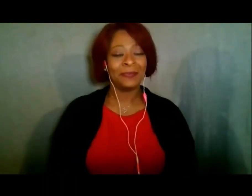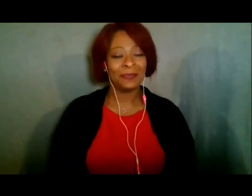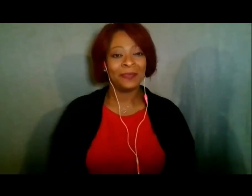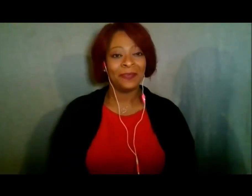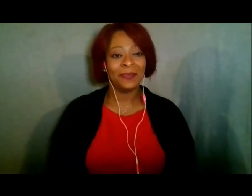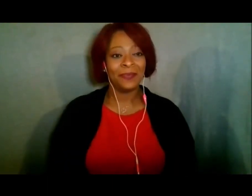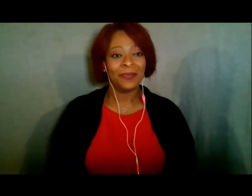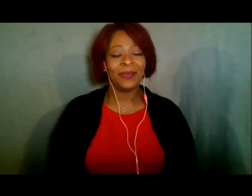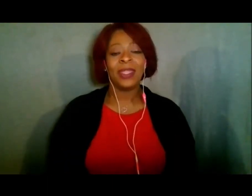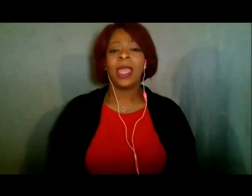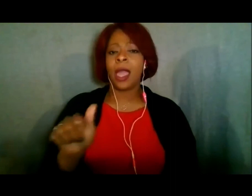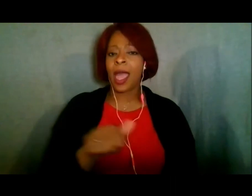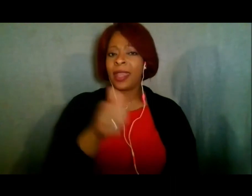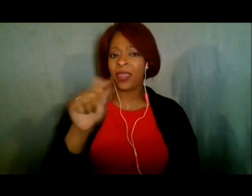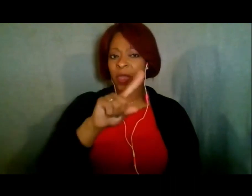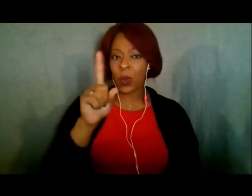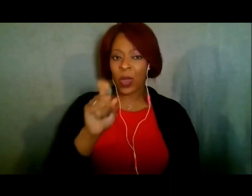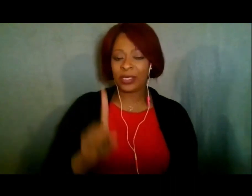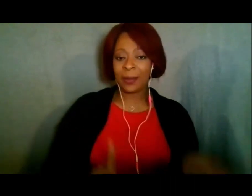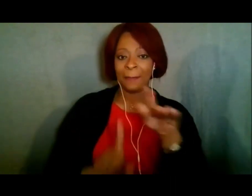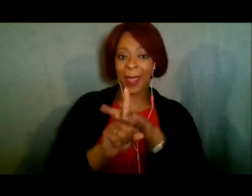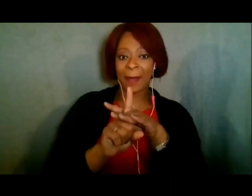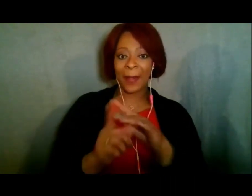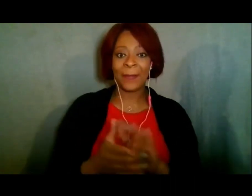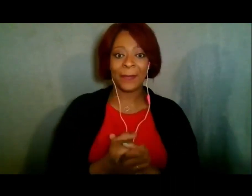Okay, we've had another question come in.